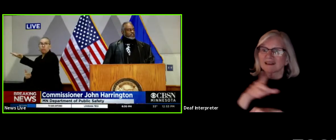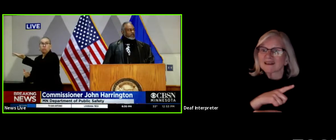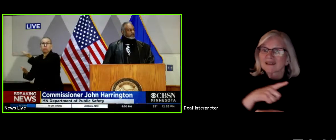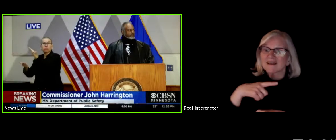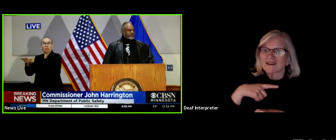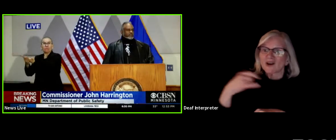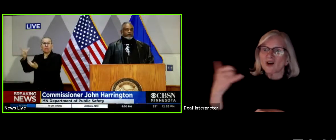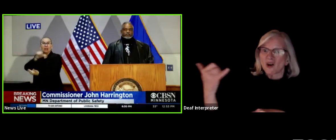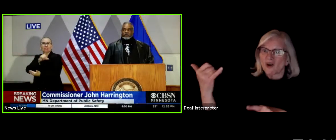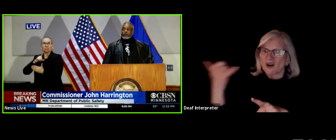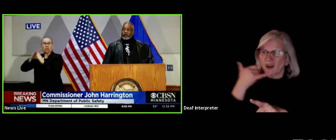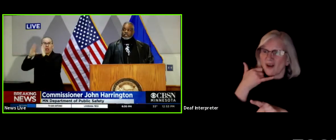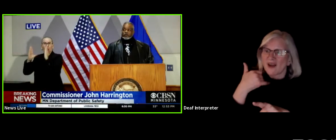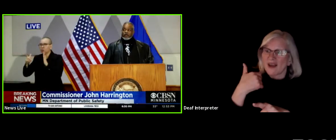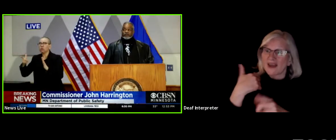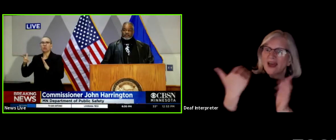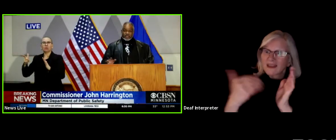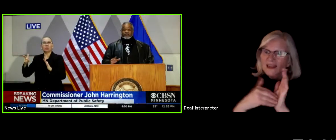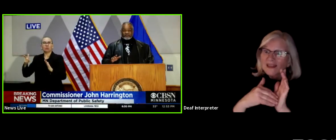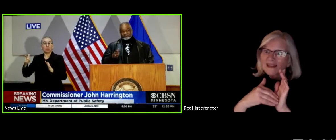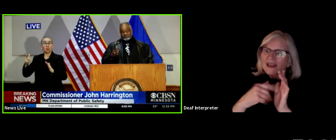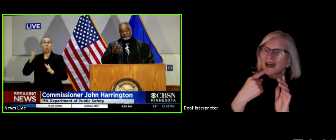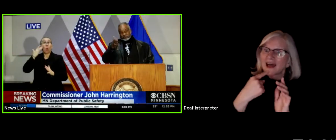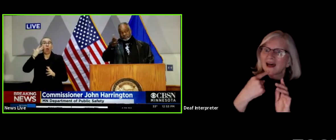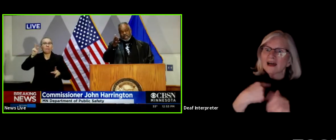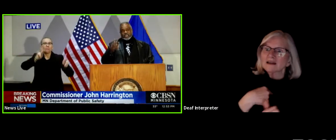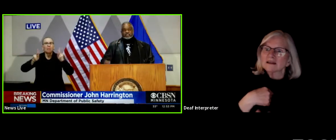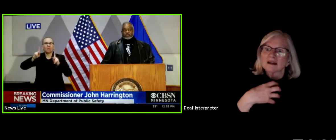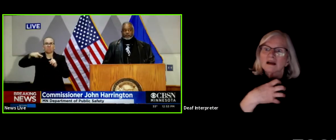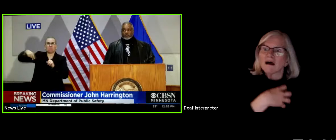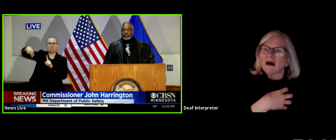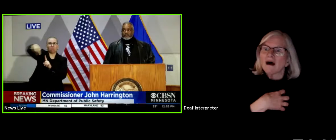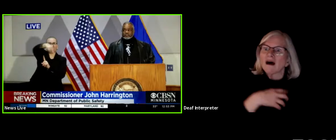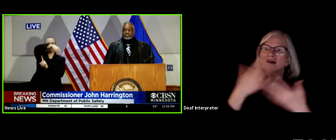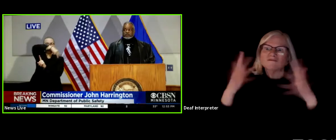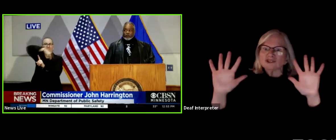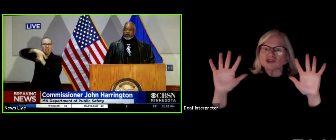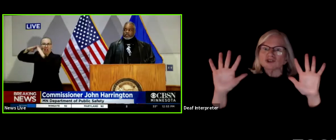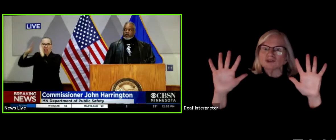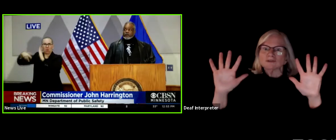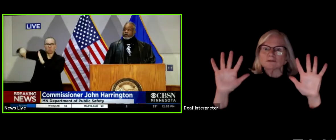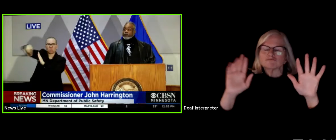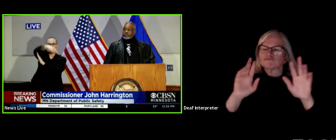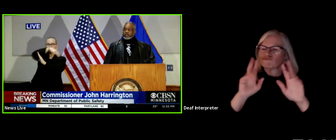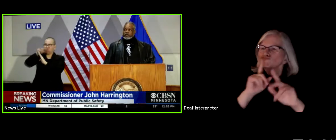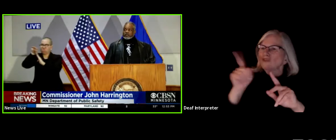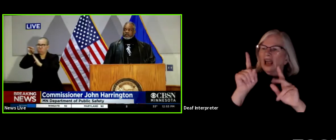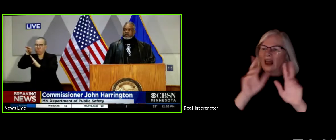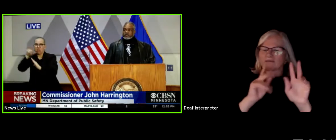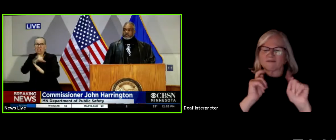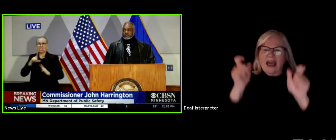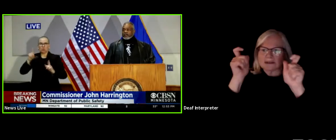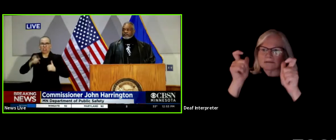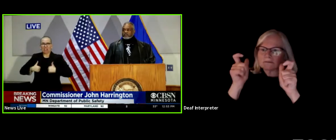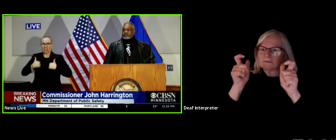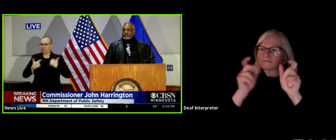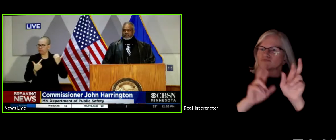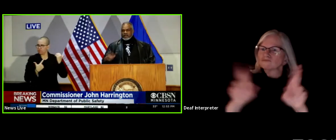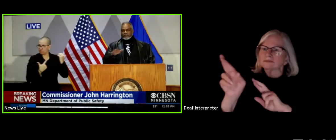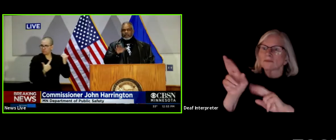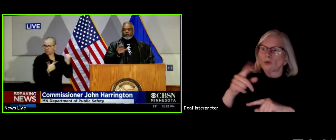and the folks that were walking around, and tying into the earlier conversation, walking around with open carry,